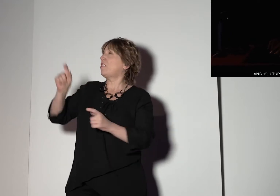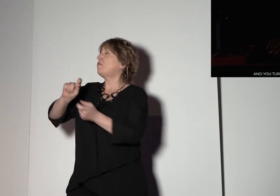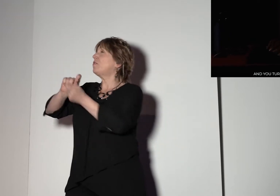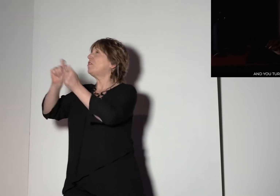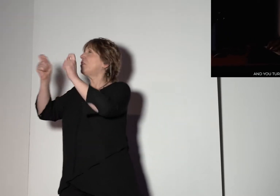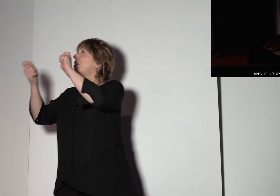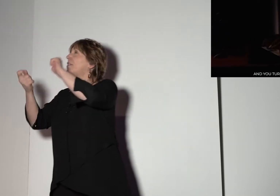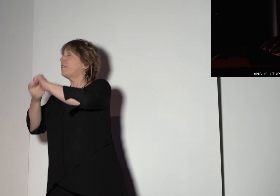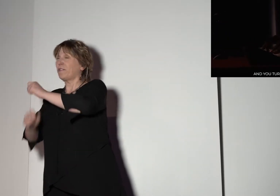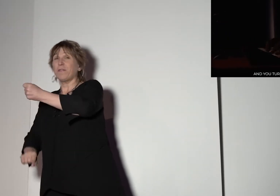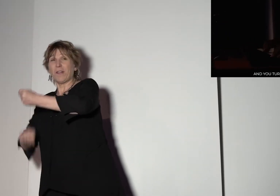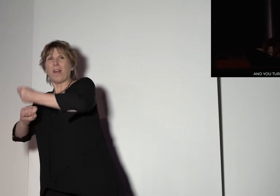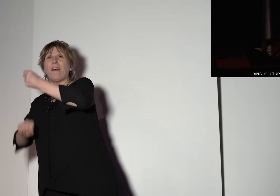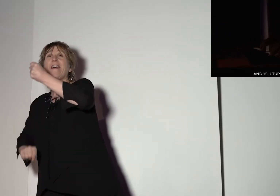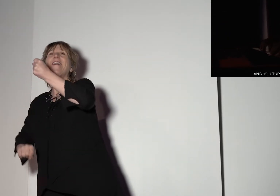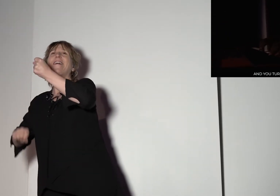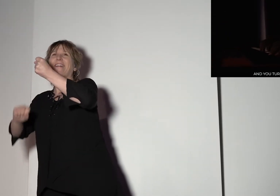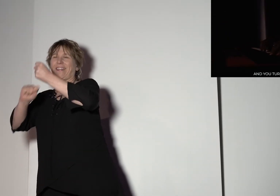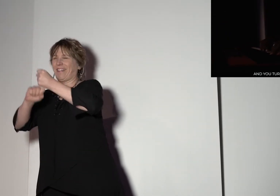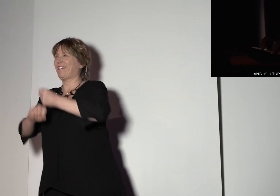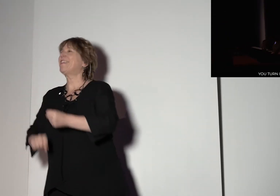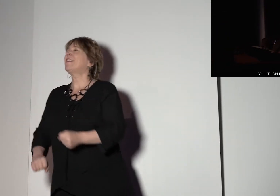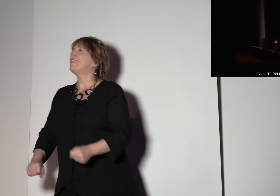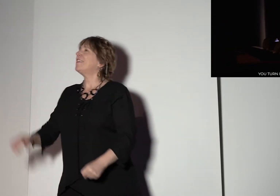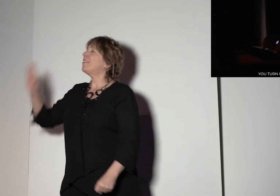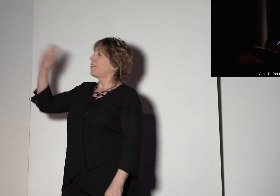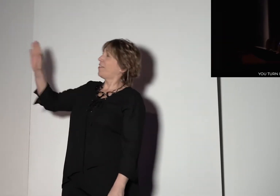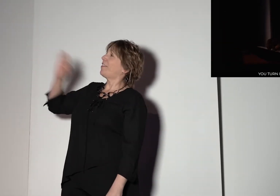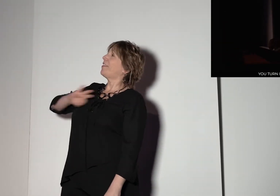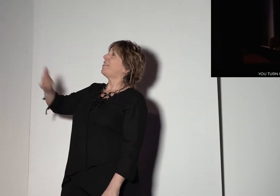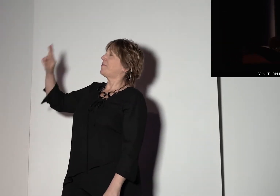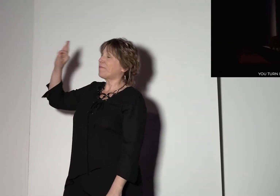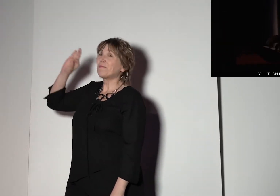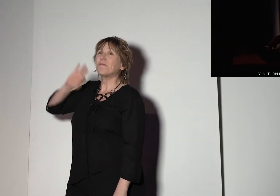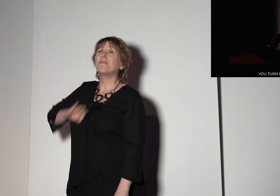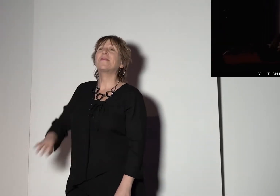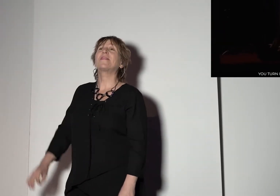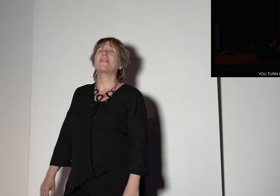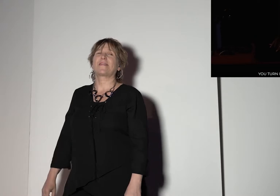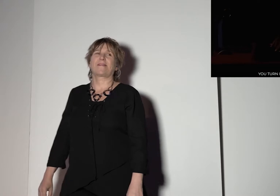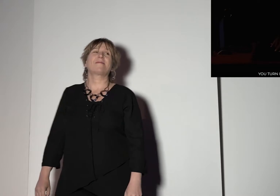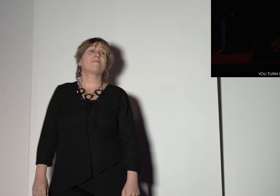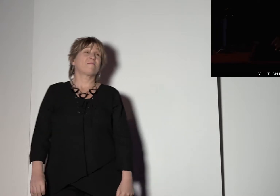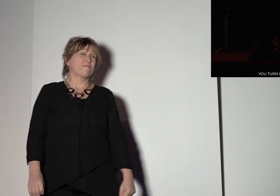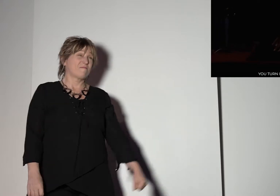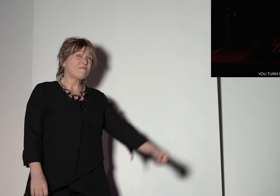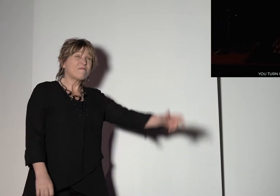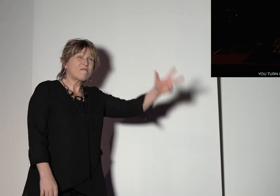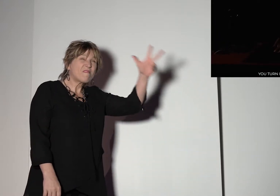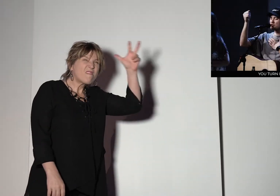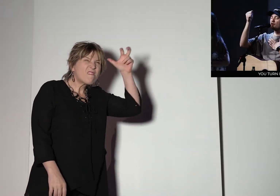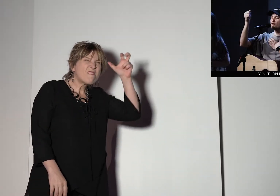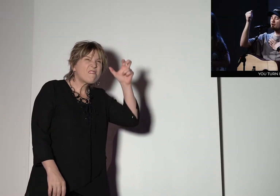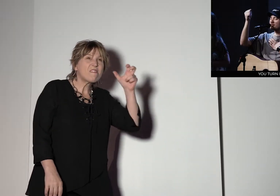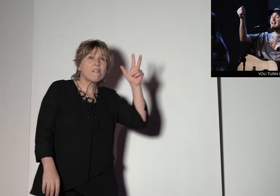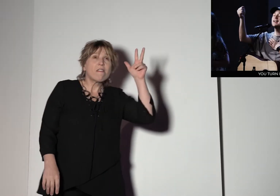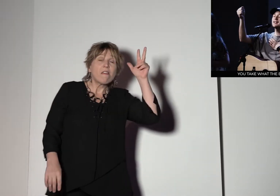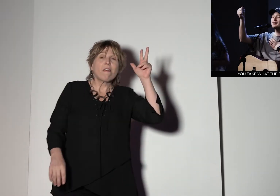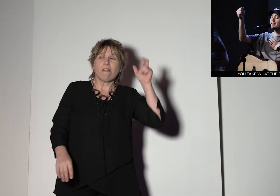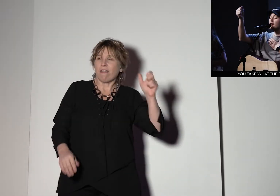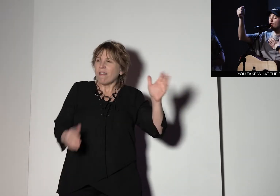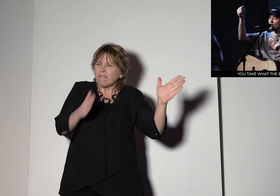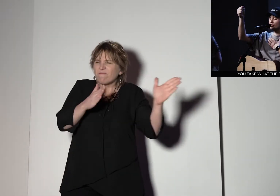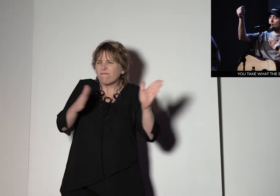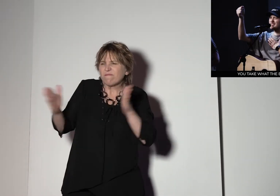and you turn it for good. You turn it for good. We declare this truth. You